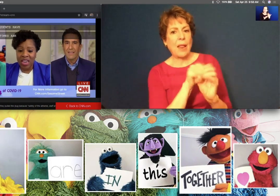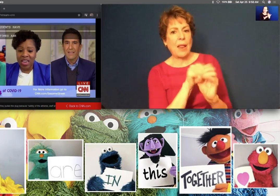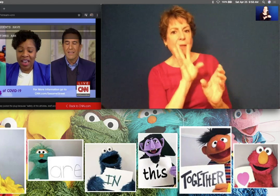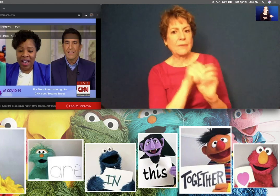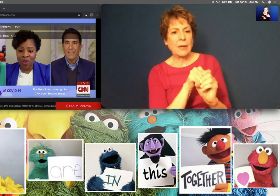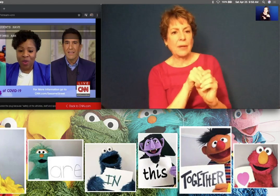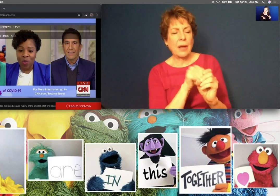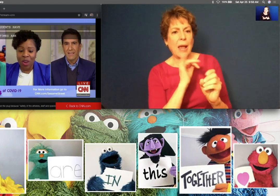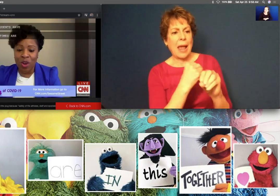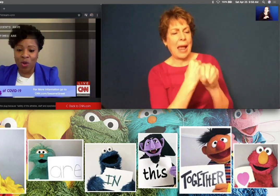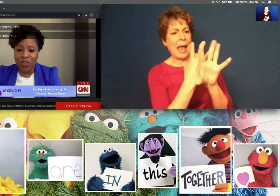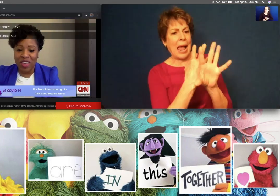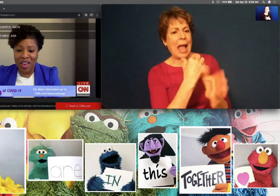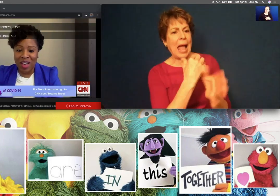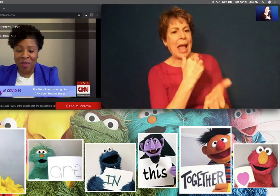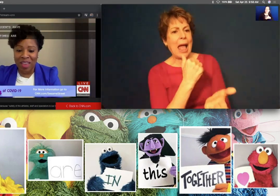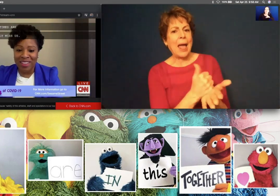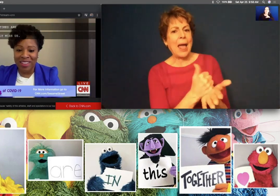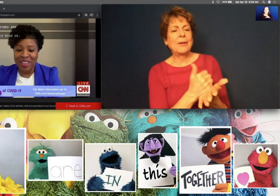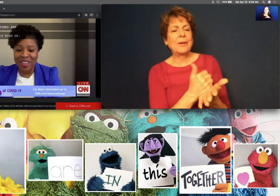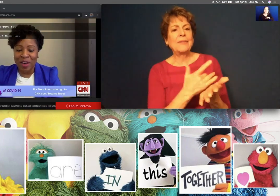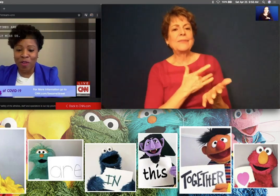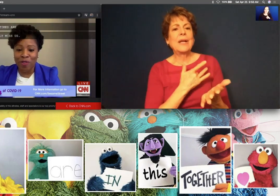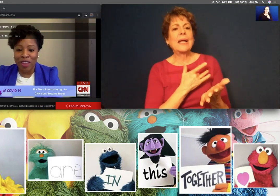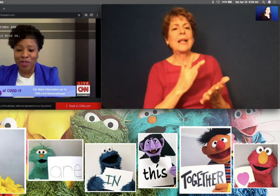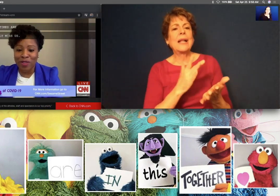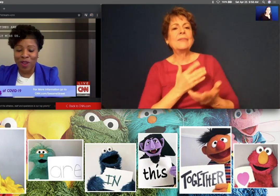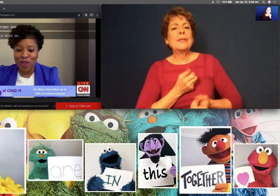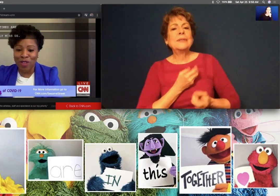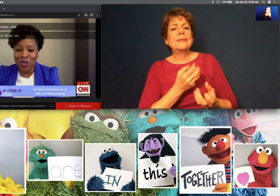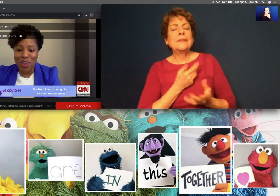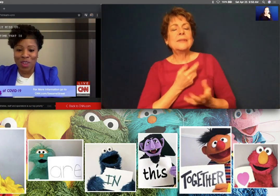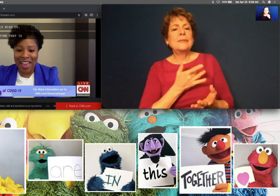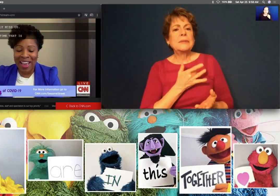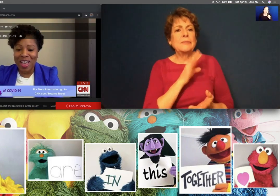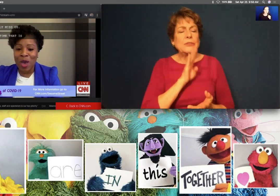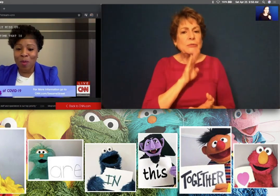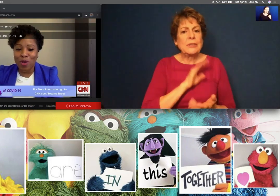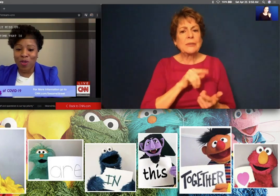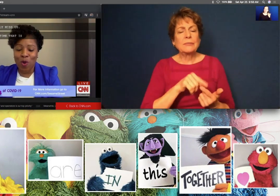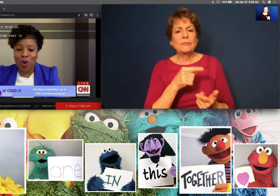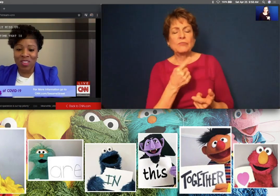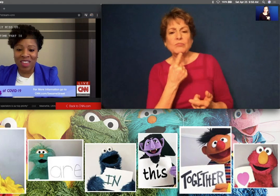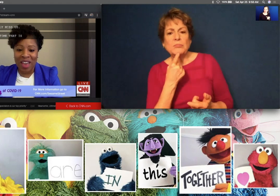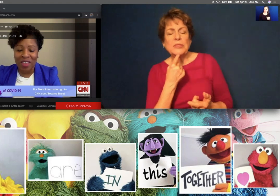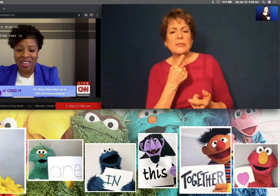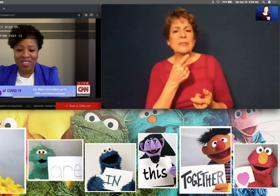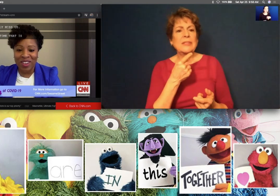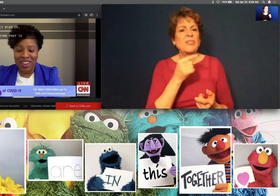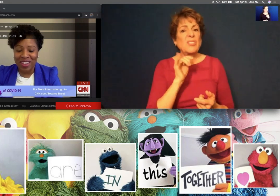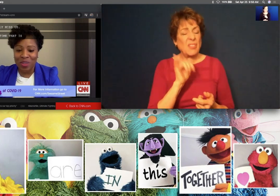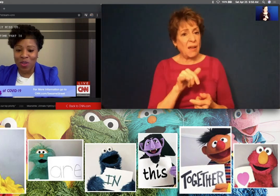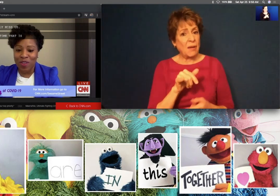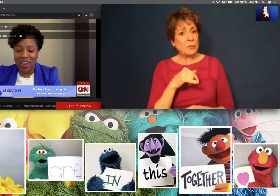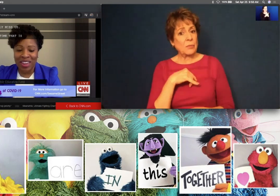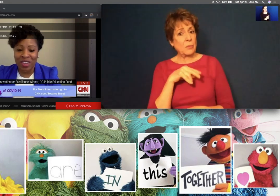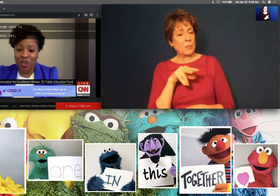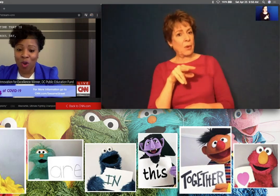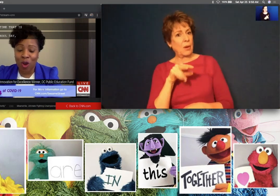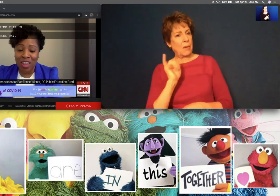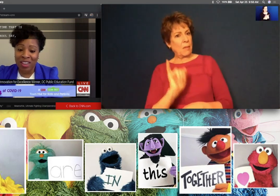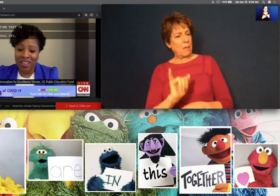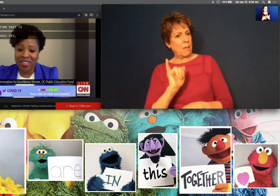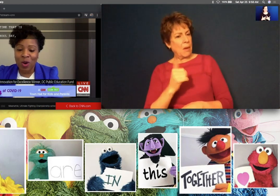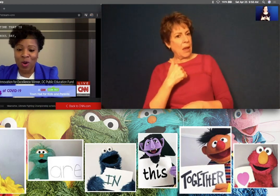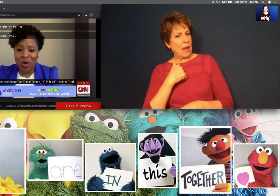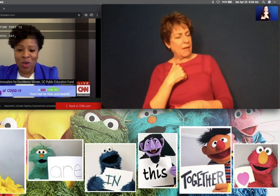frustrated and really miss us. We have a window of time that is reflective of the school day. But of course,